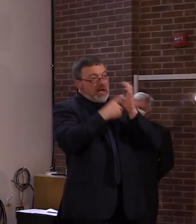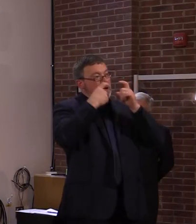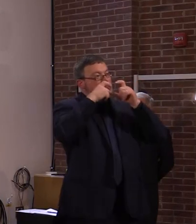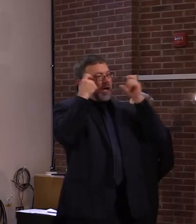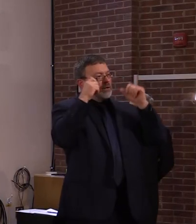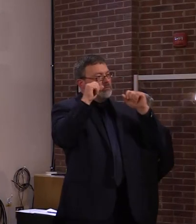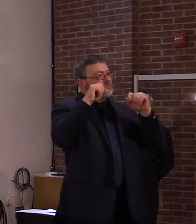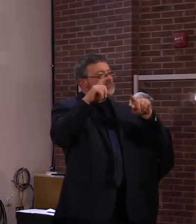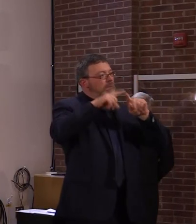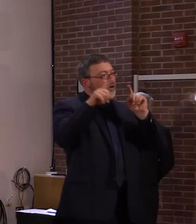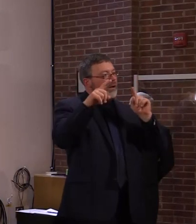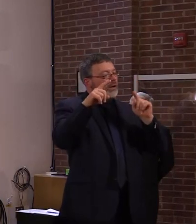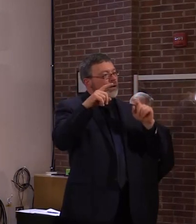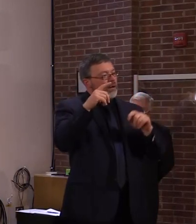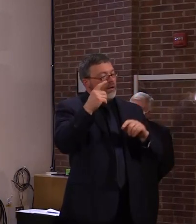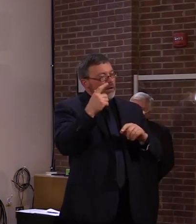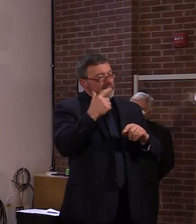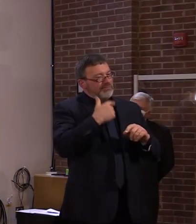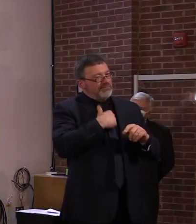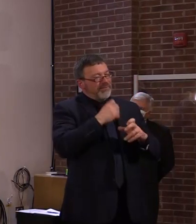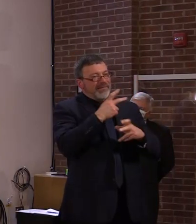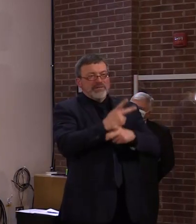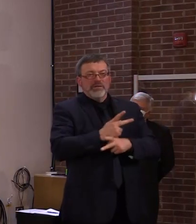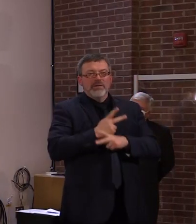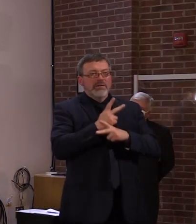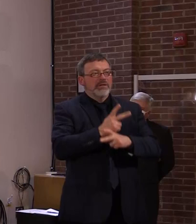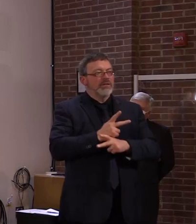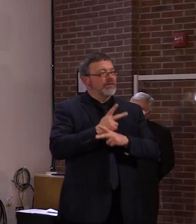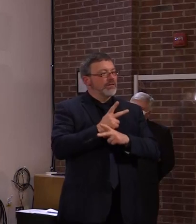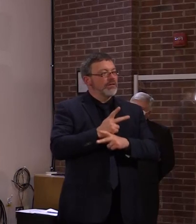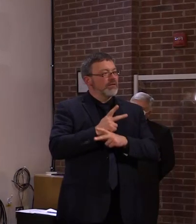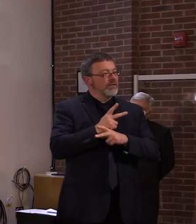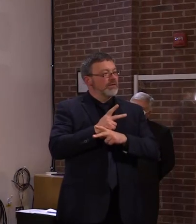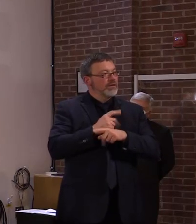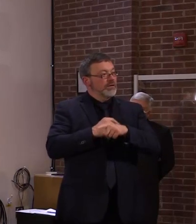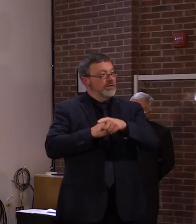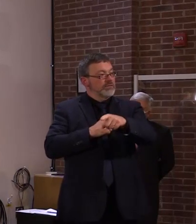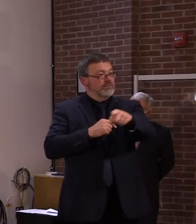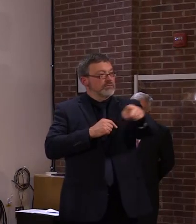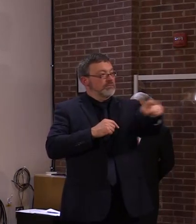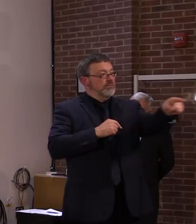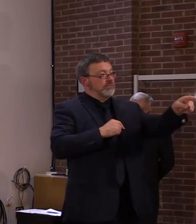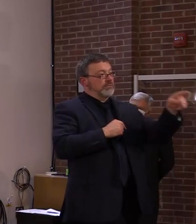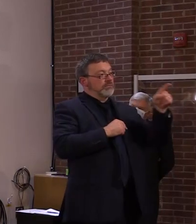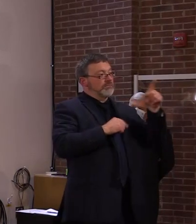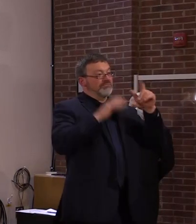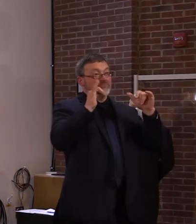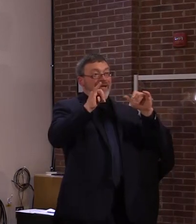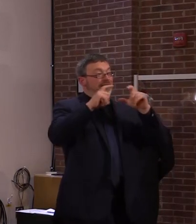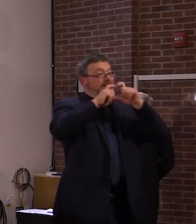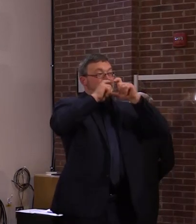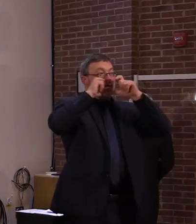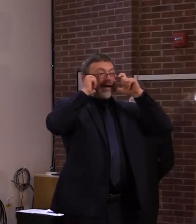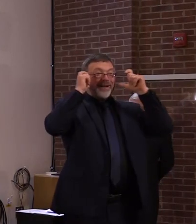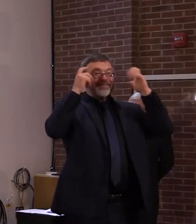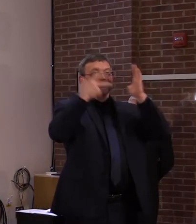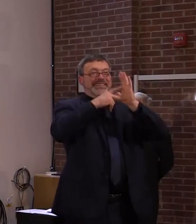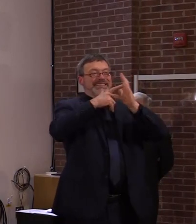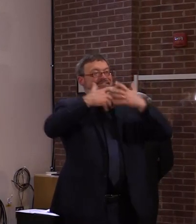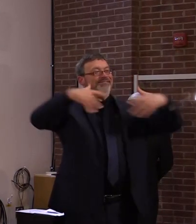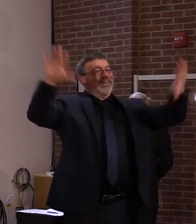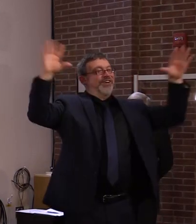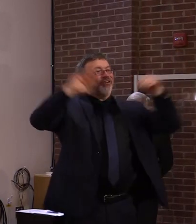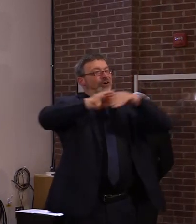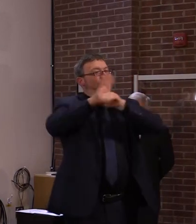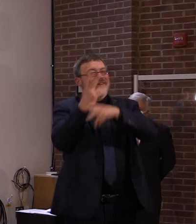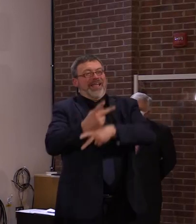to be cautious, though, in having everyone who thinks it is the simple way out, that the governor is correct. There's a